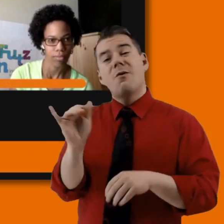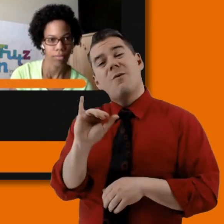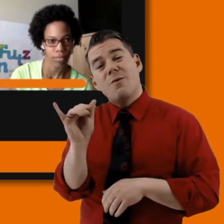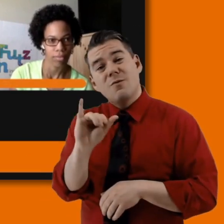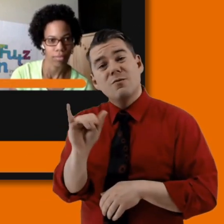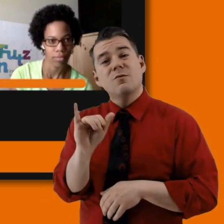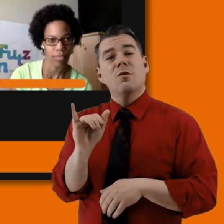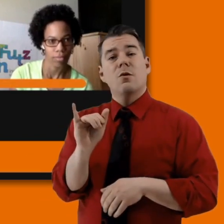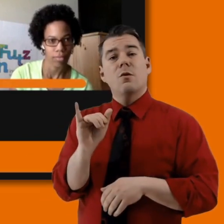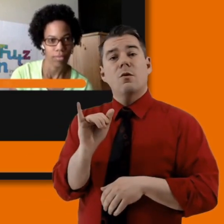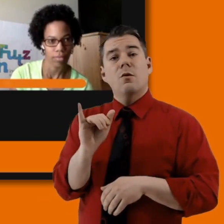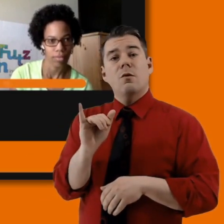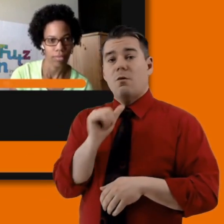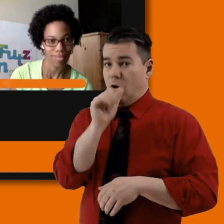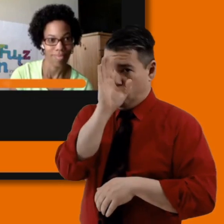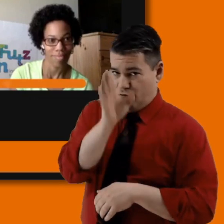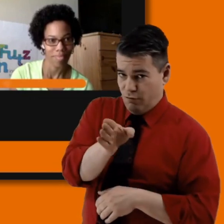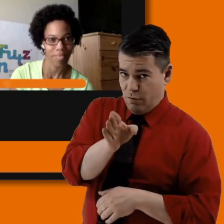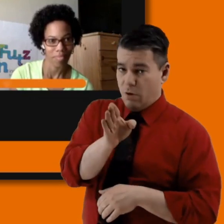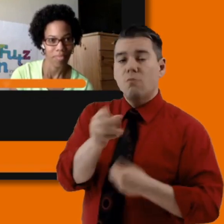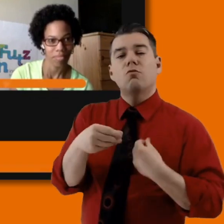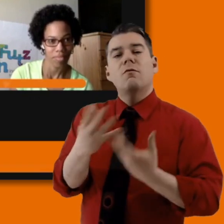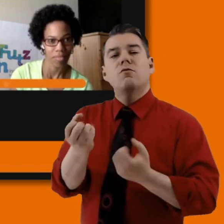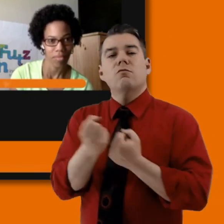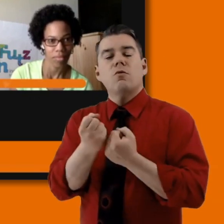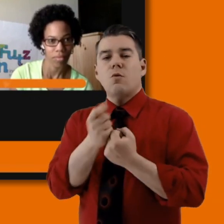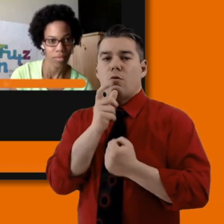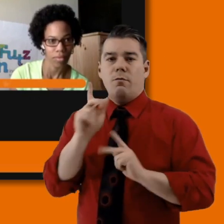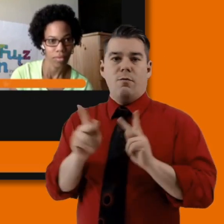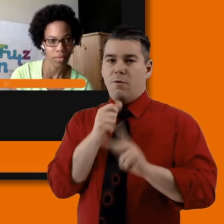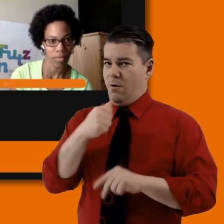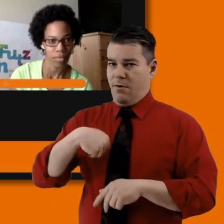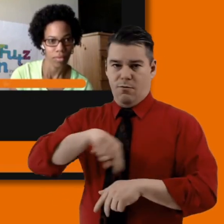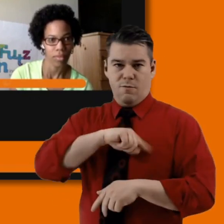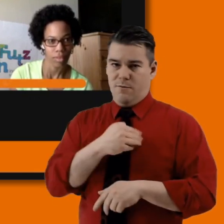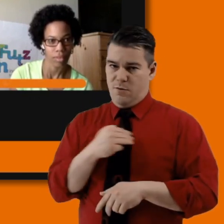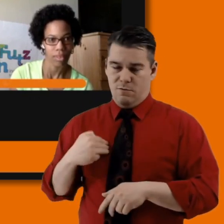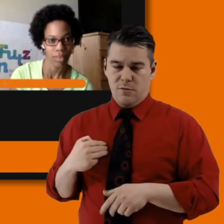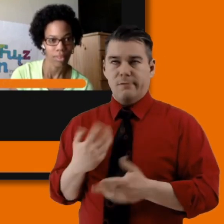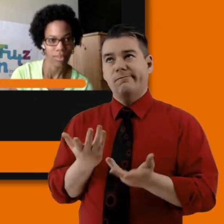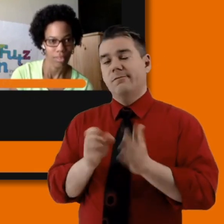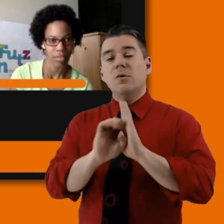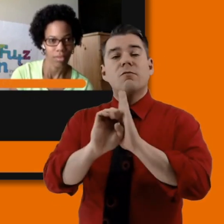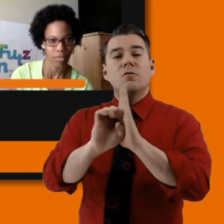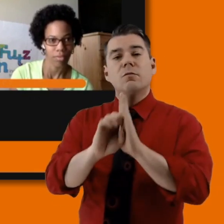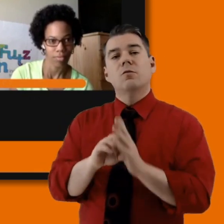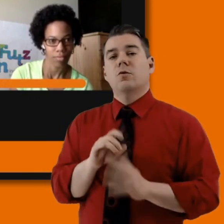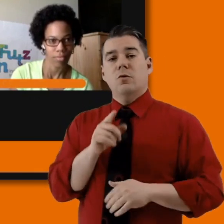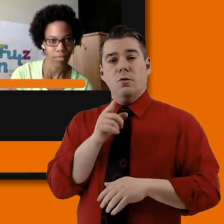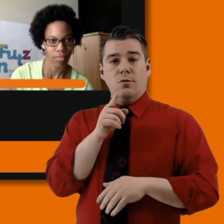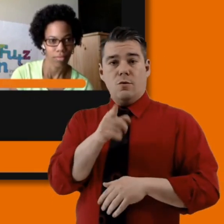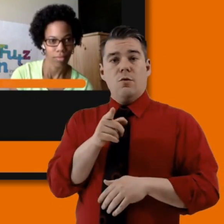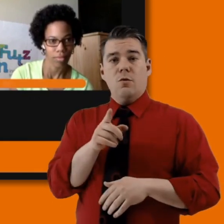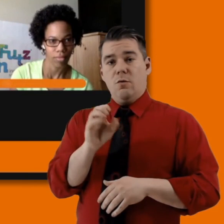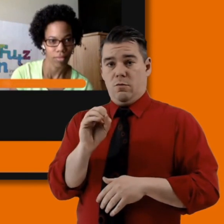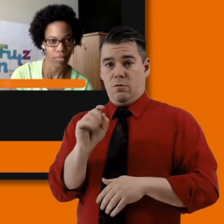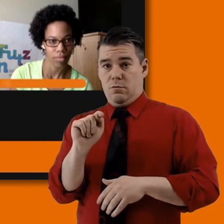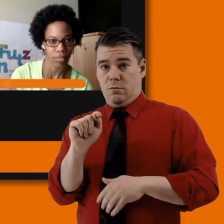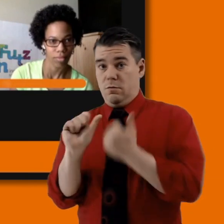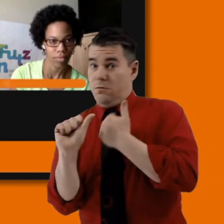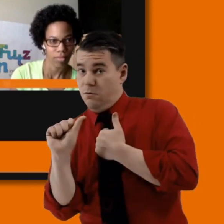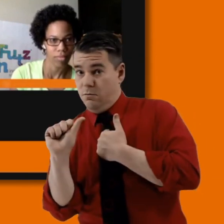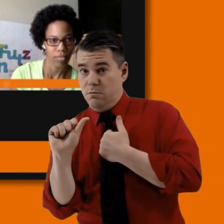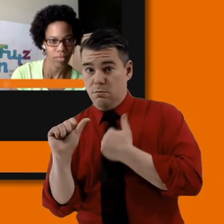also indirectly provide support to people who are not our members. So for example, if you were an occupational therapy